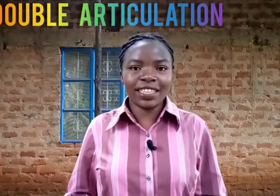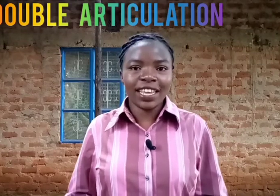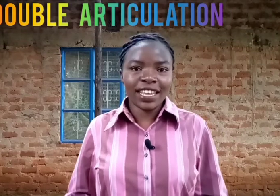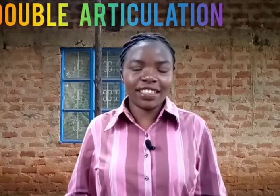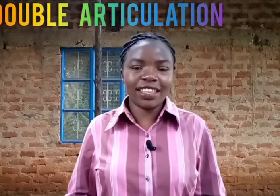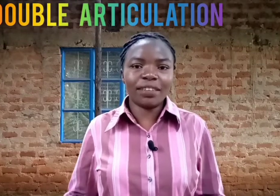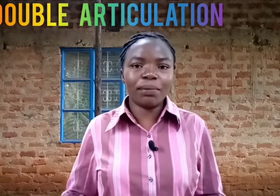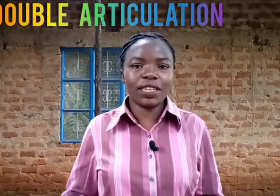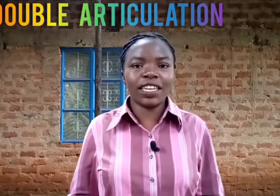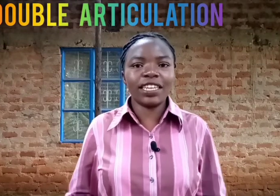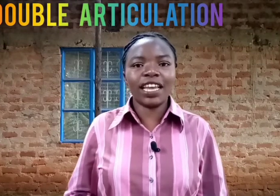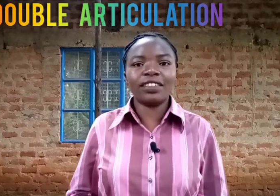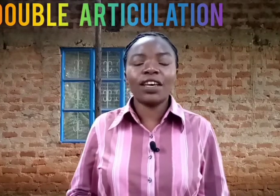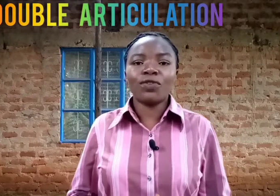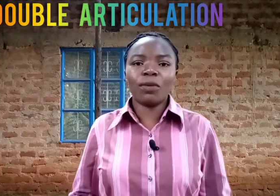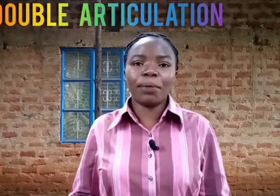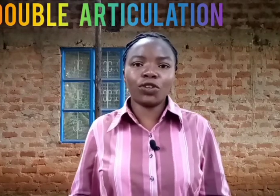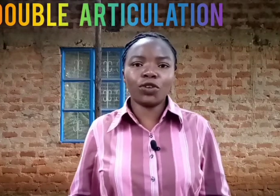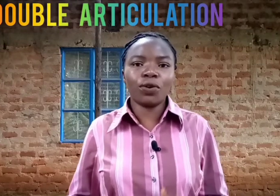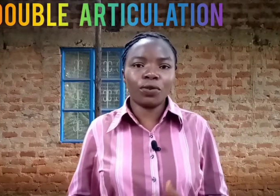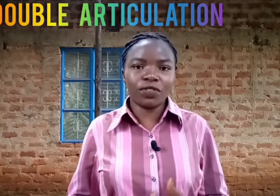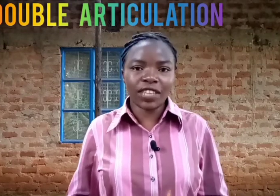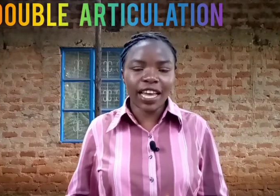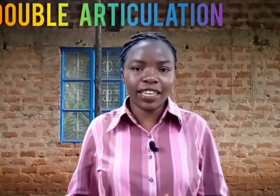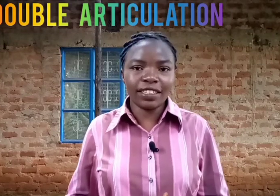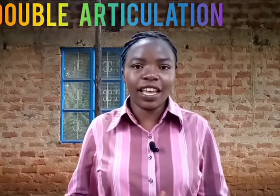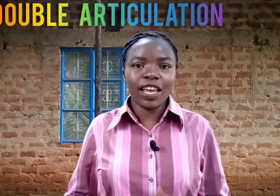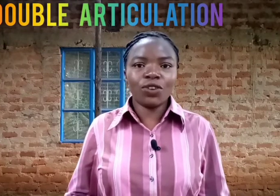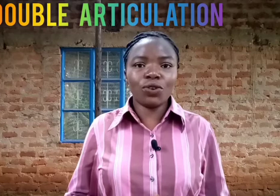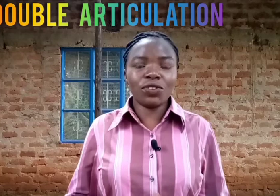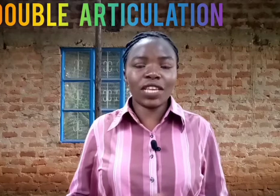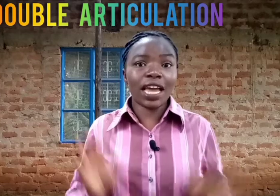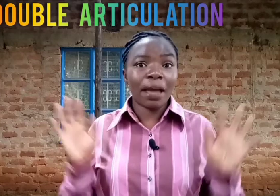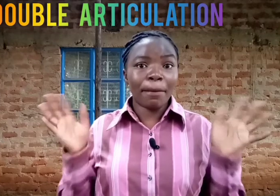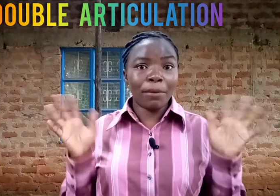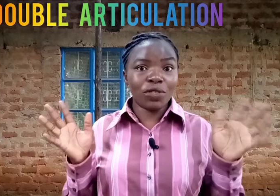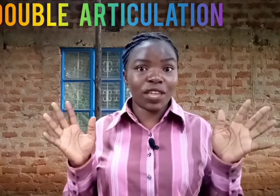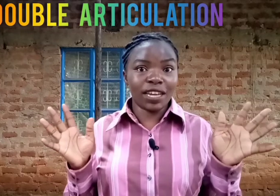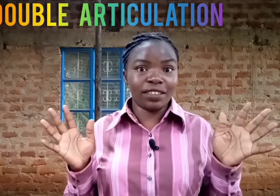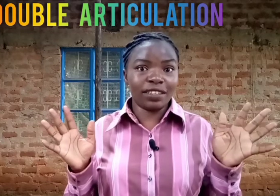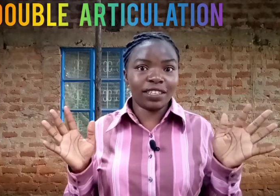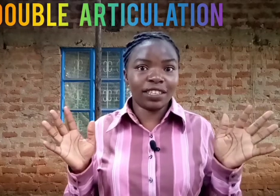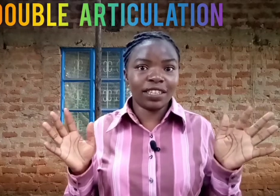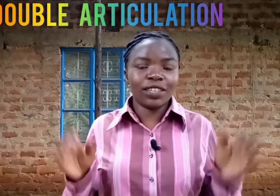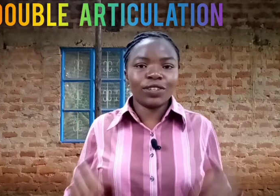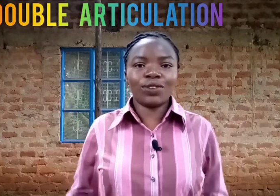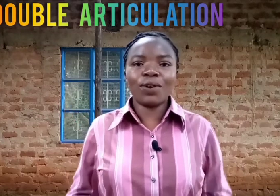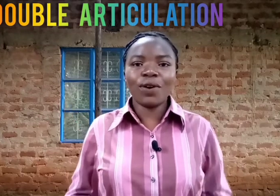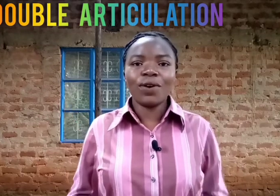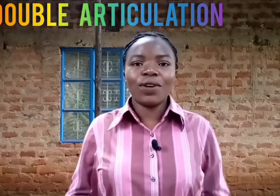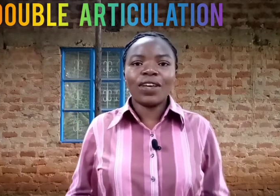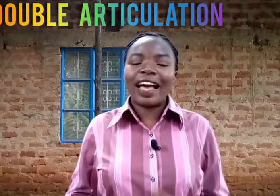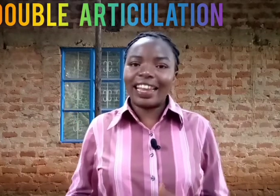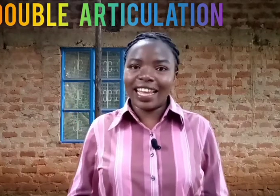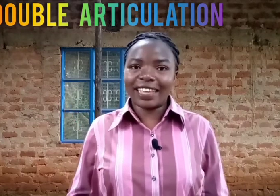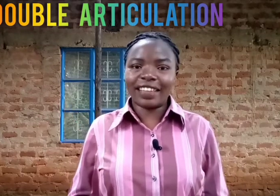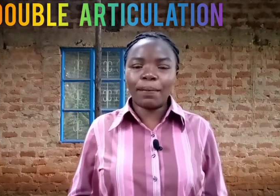is the simultaneous formation of signs using both hands. So, an example